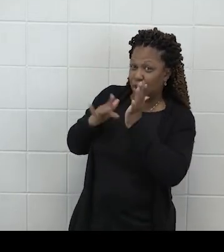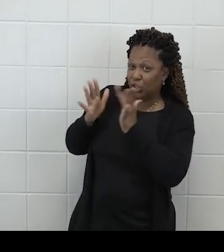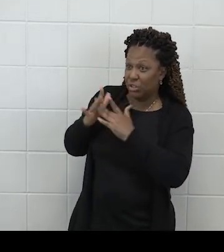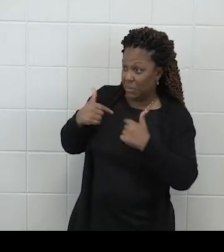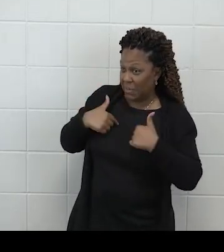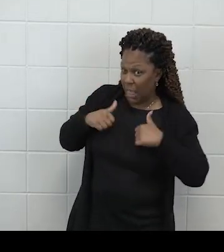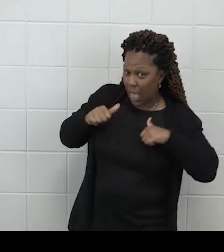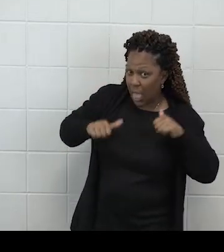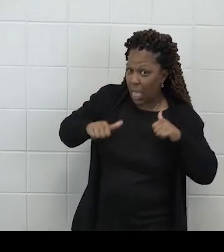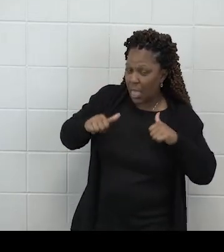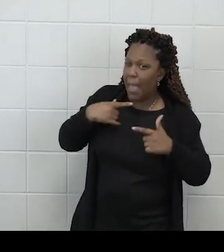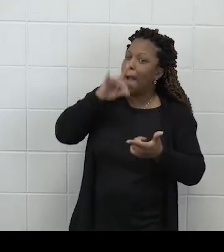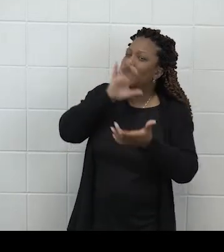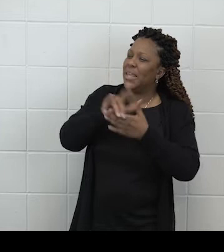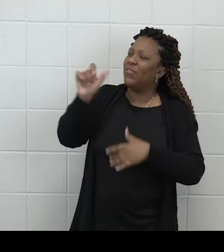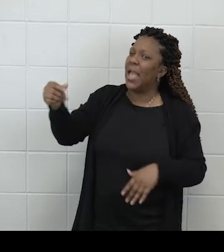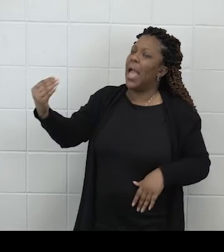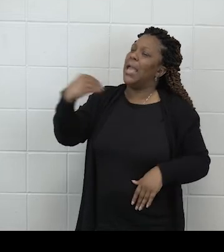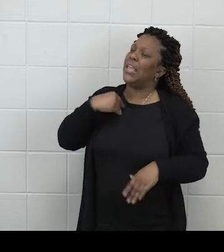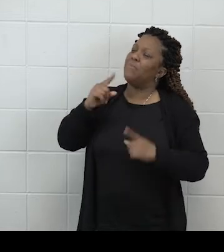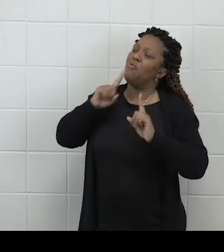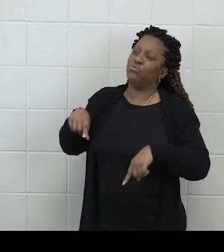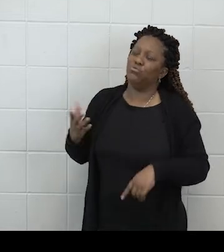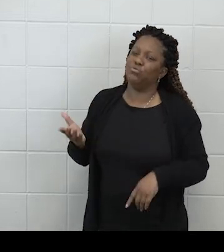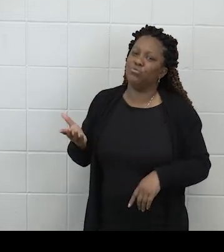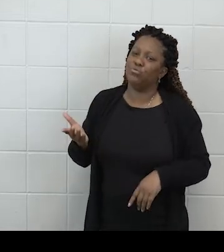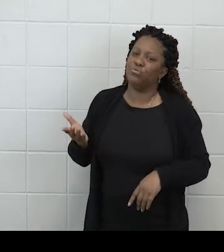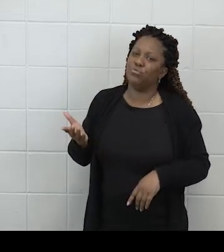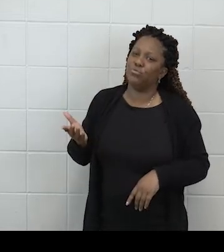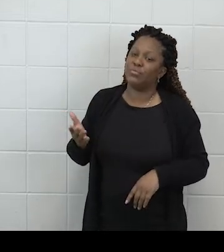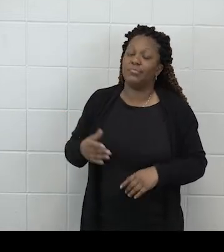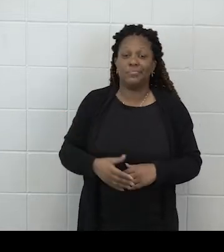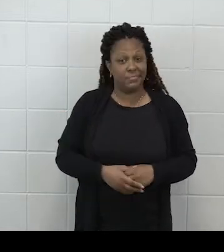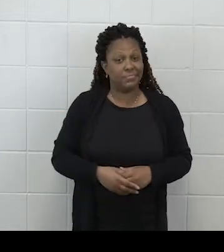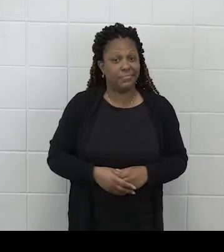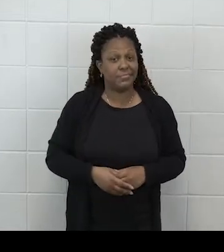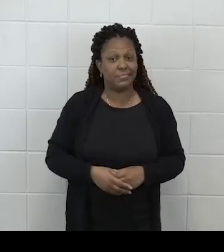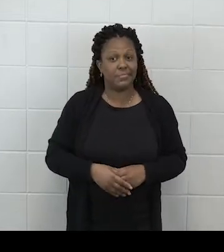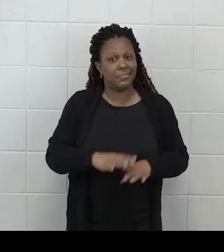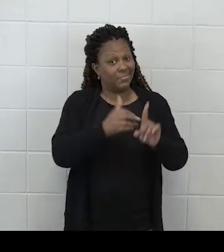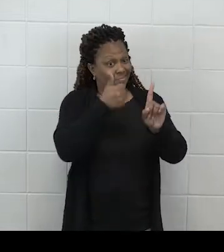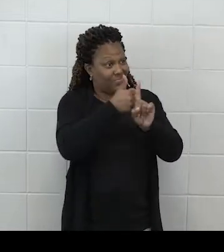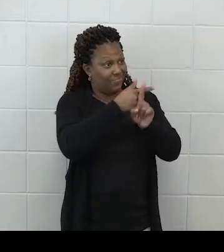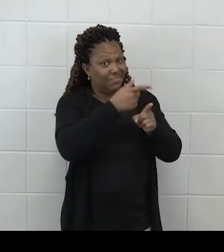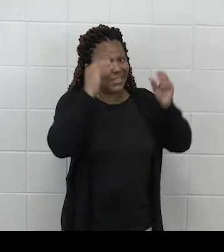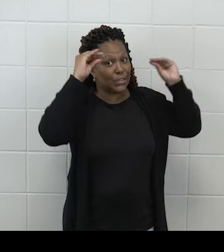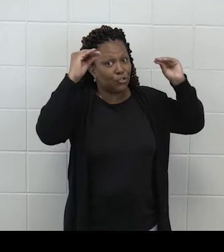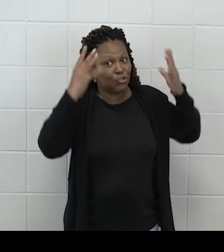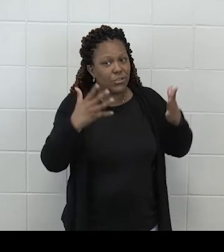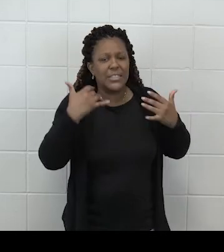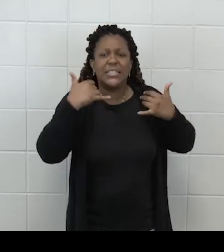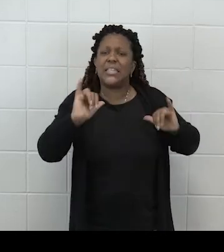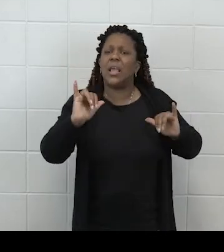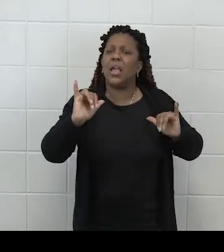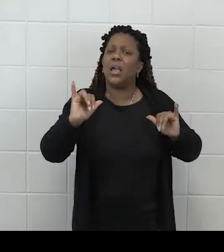A teacher himself, yet he was willing to come to Jesus to be taught. And that's a principle